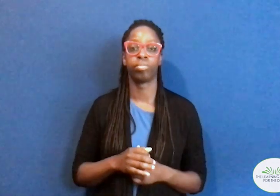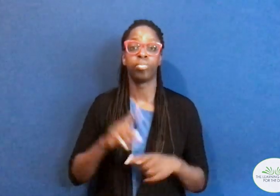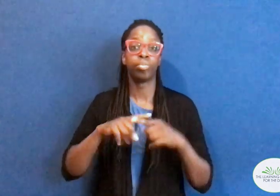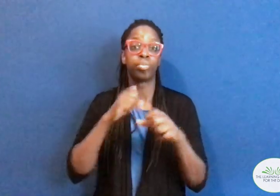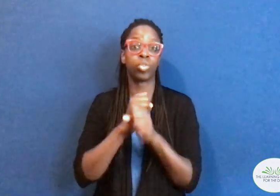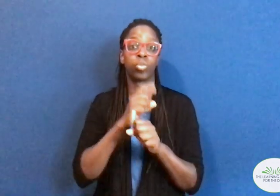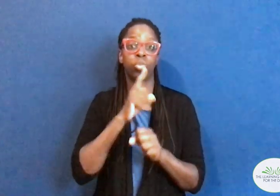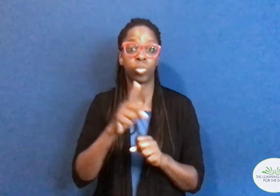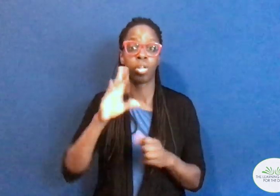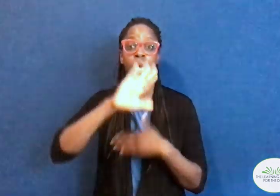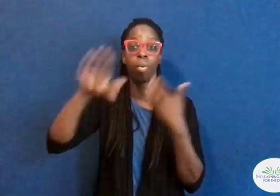goals.